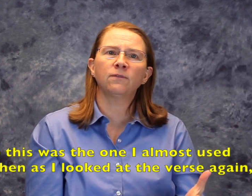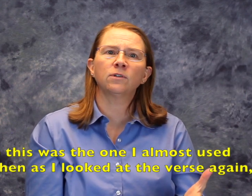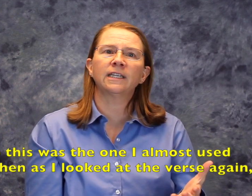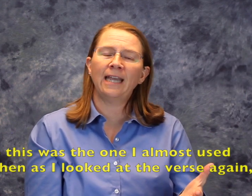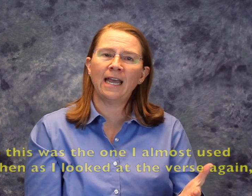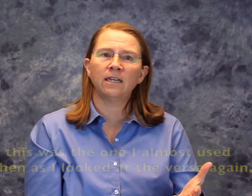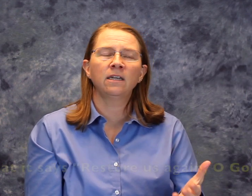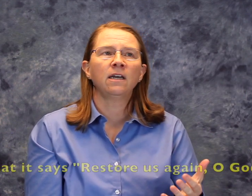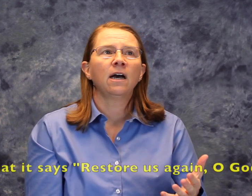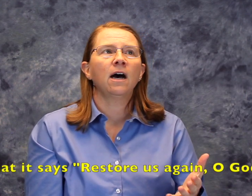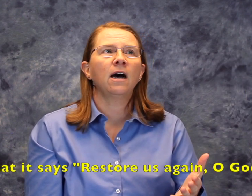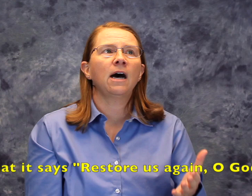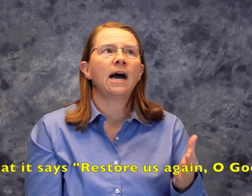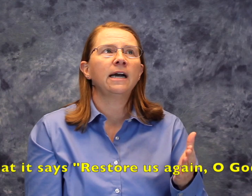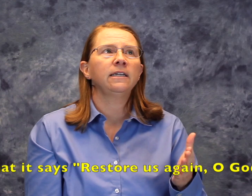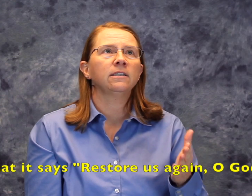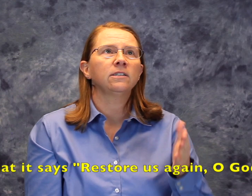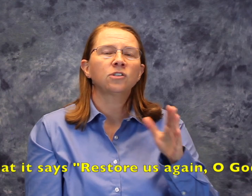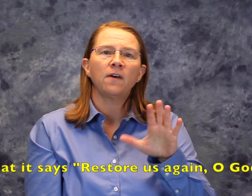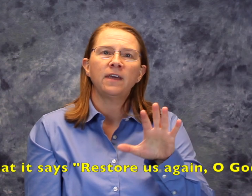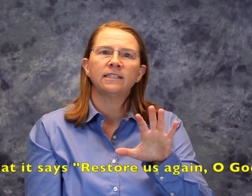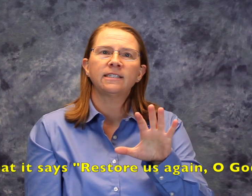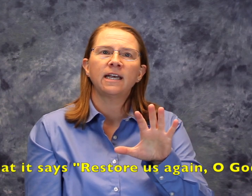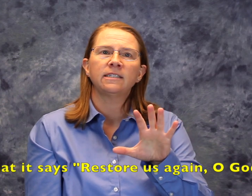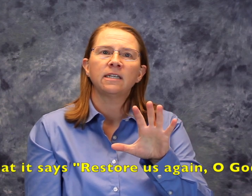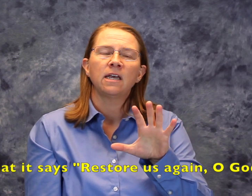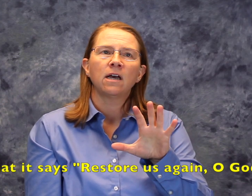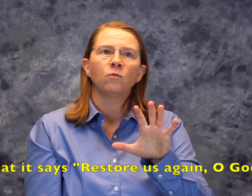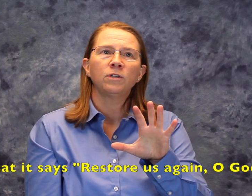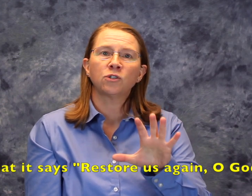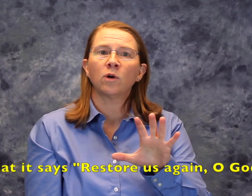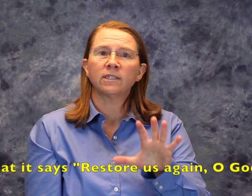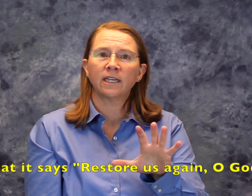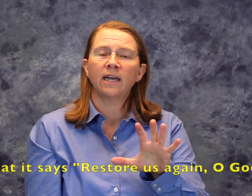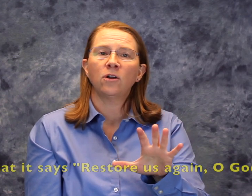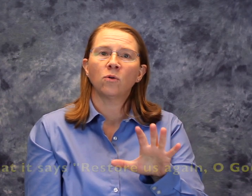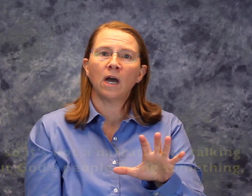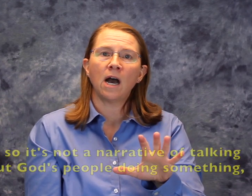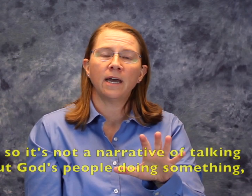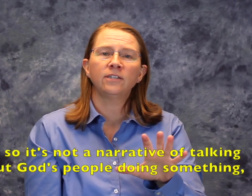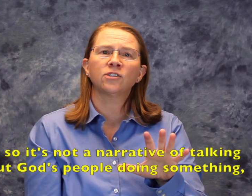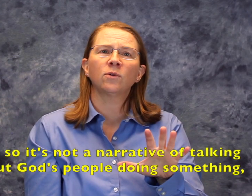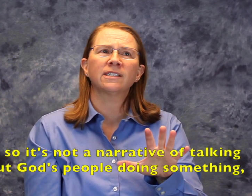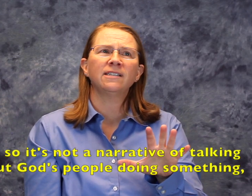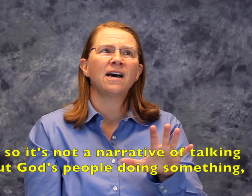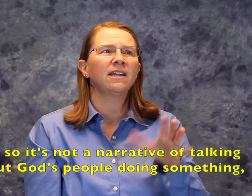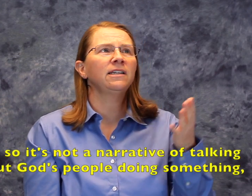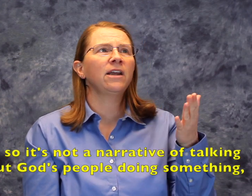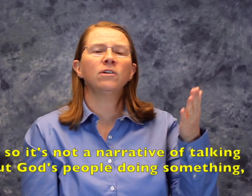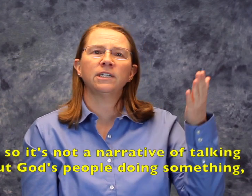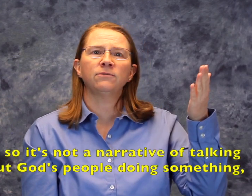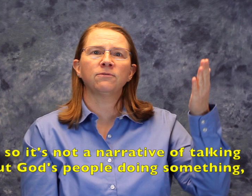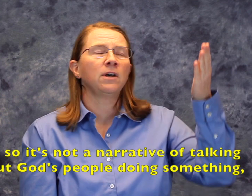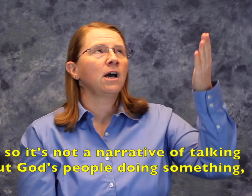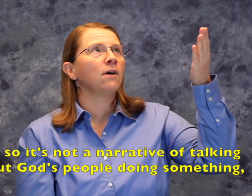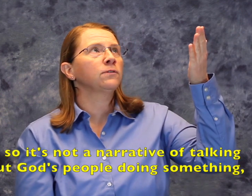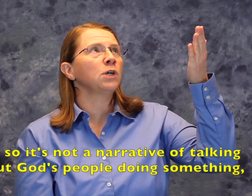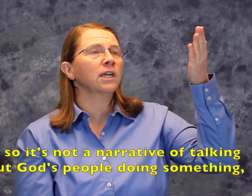verse again, I saw that it says, "Restore us again, O God." And so it's not a narrative of talking